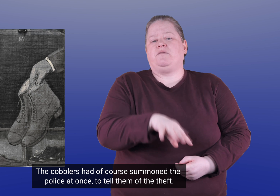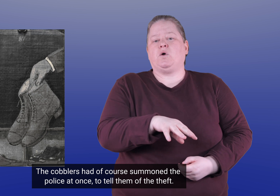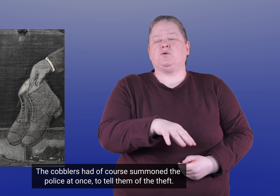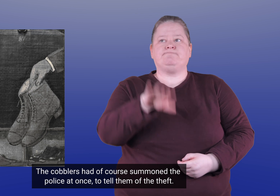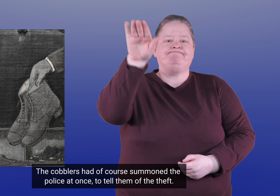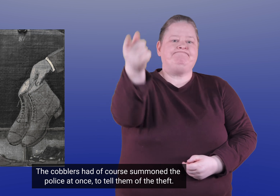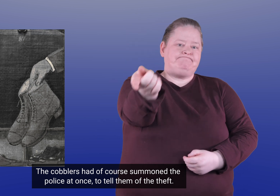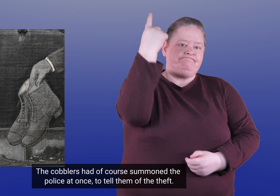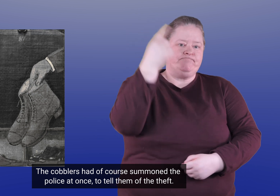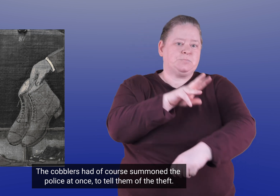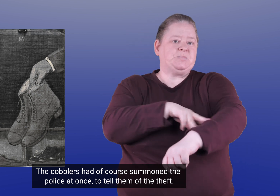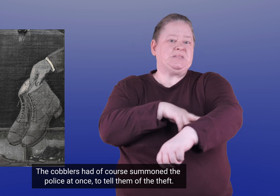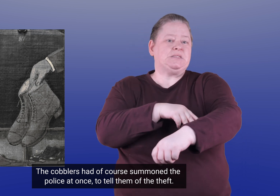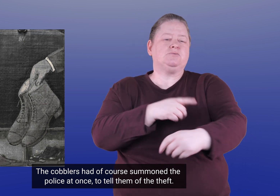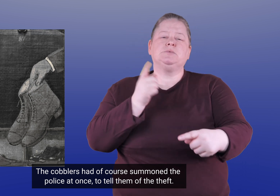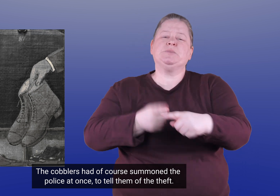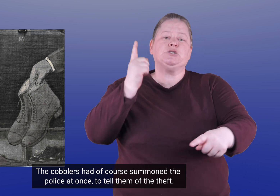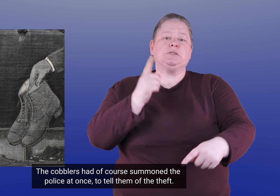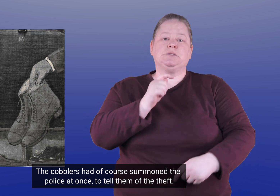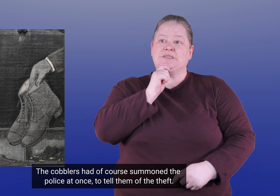course, summoned the police at once to tell them of the theft.